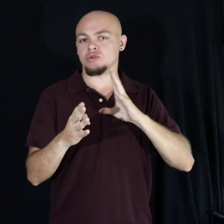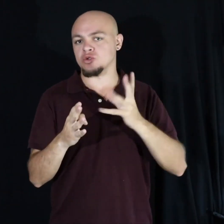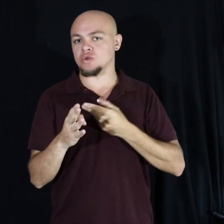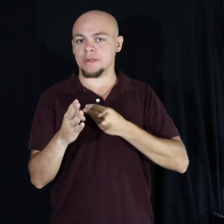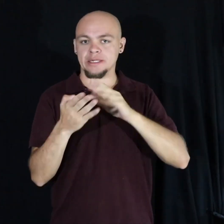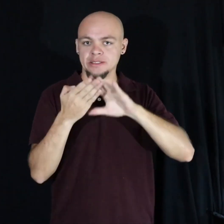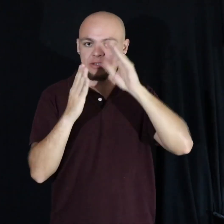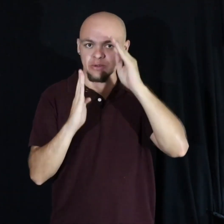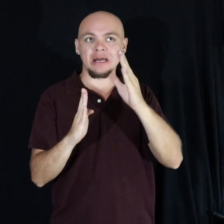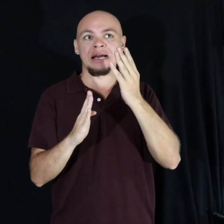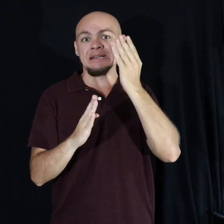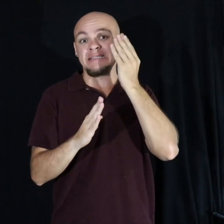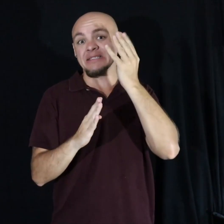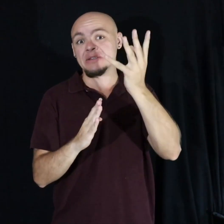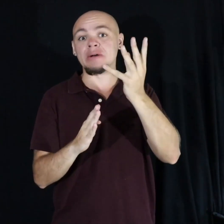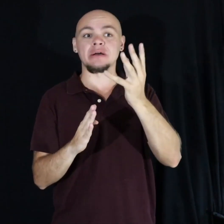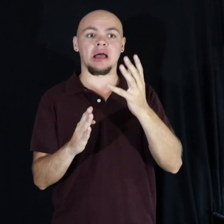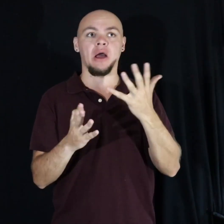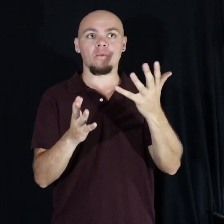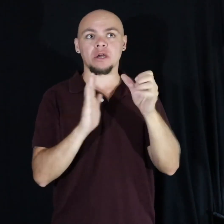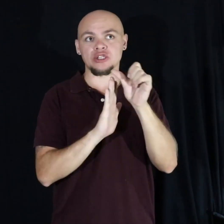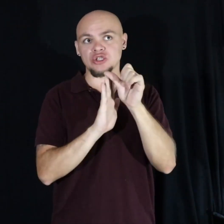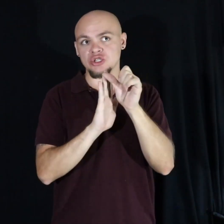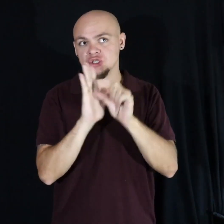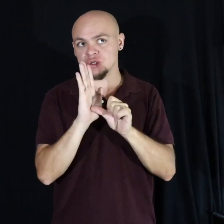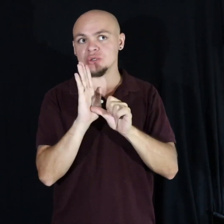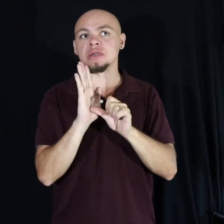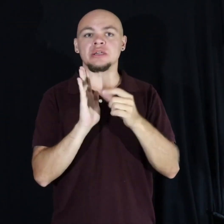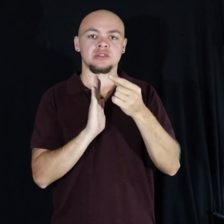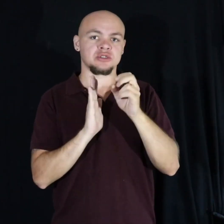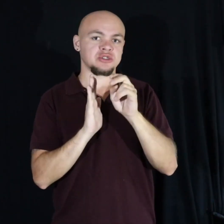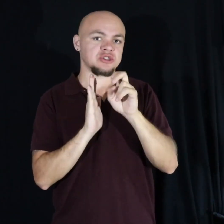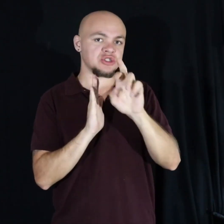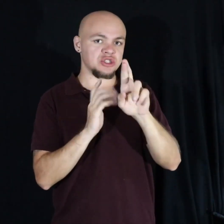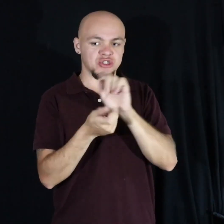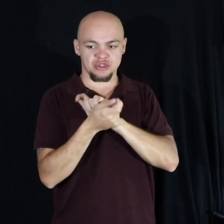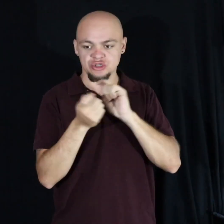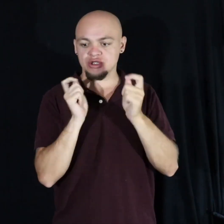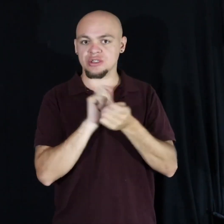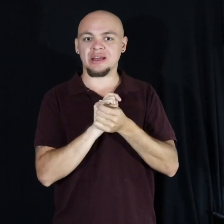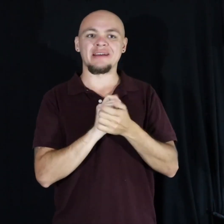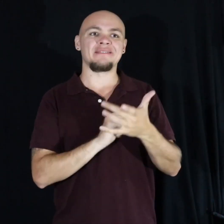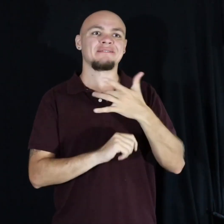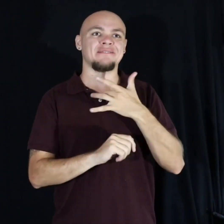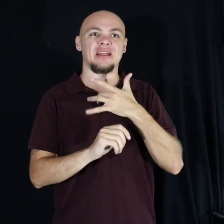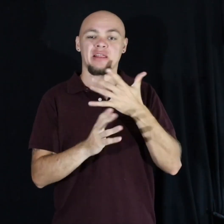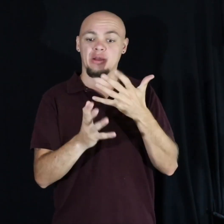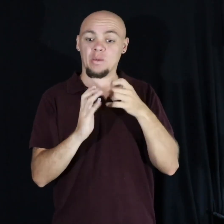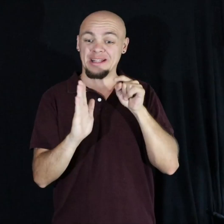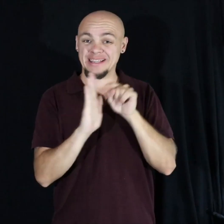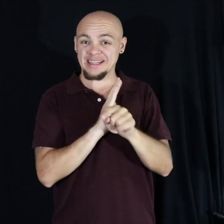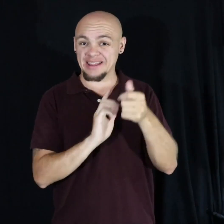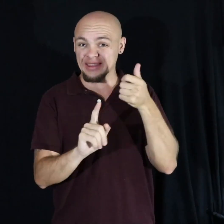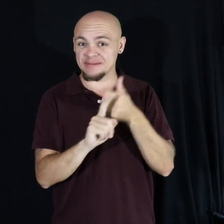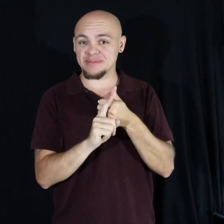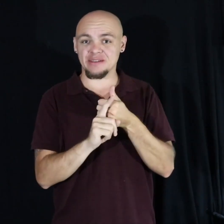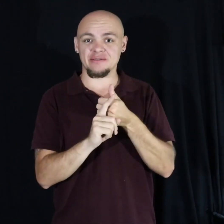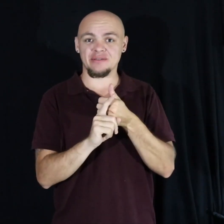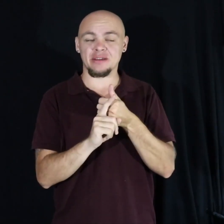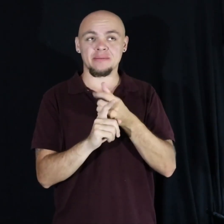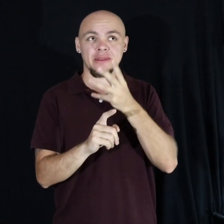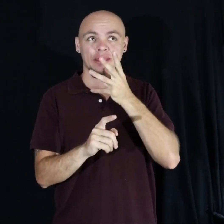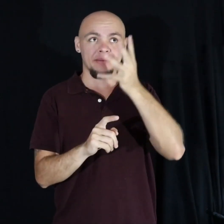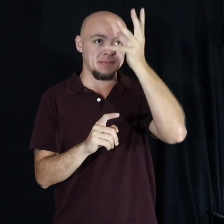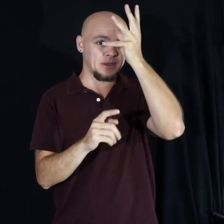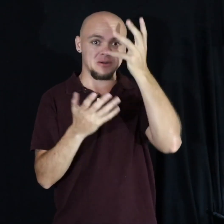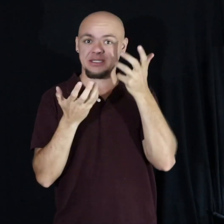they've already told their parents they want to have surgery done to change their gender, that they were suicidal. But their parents didn't